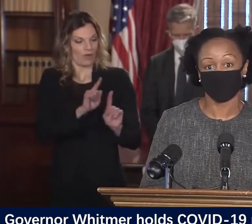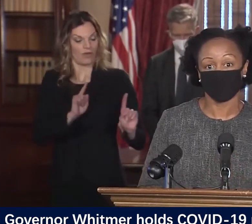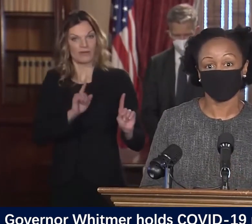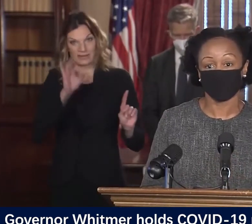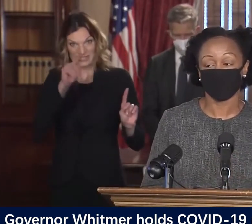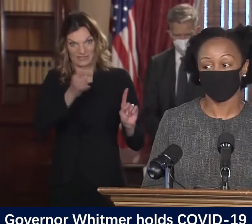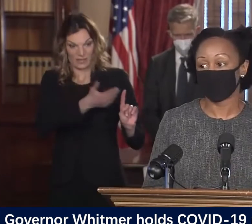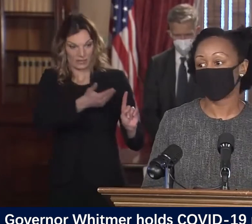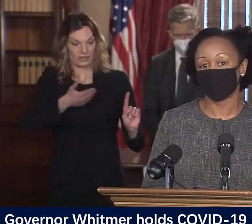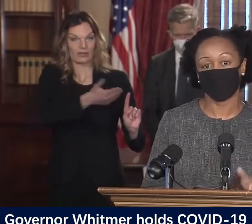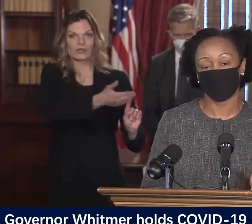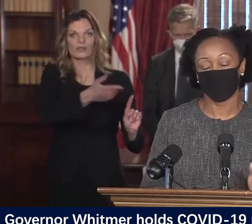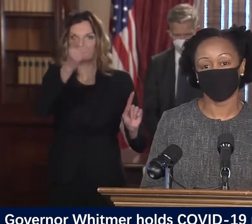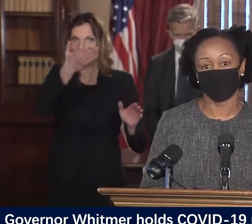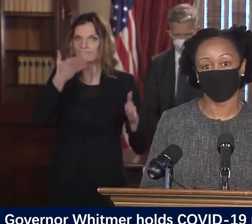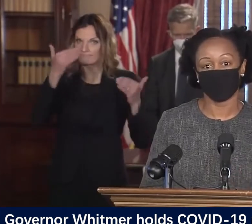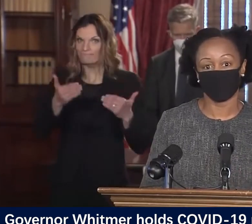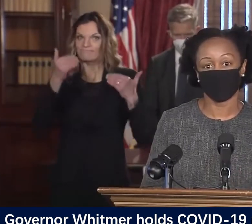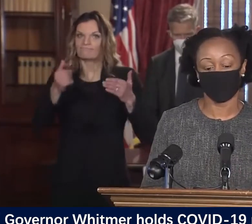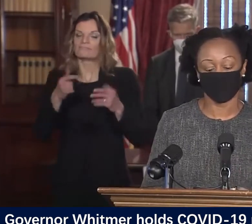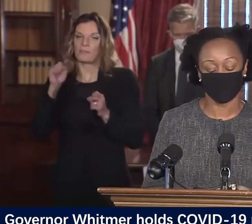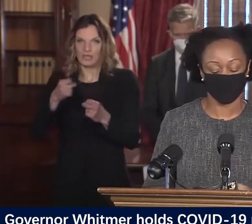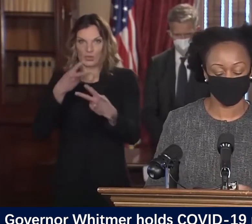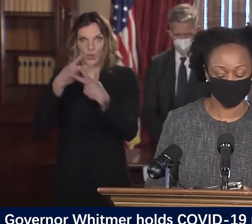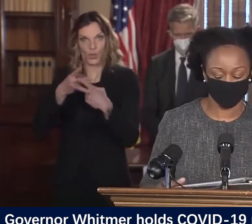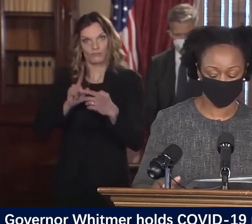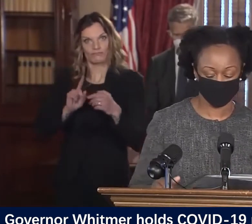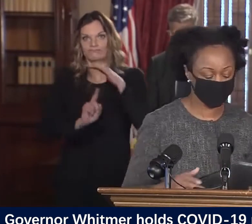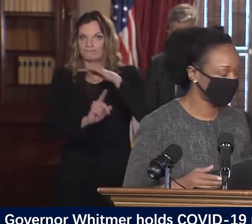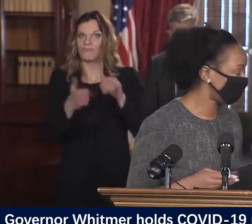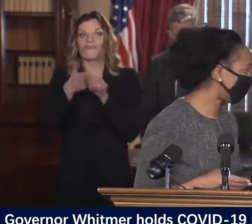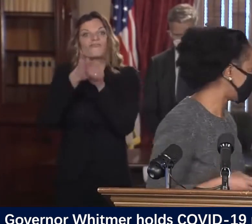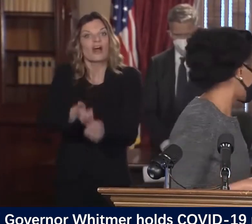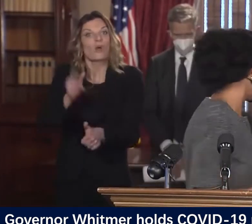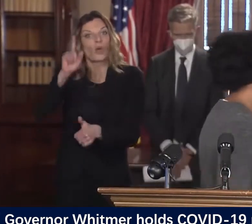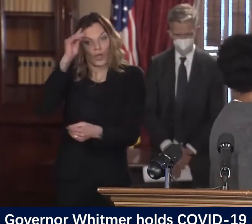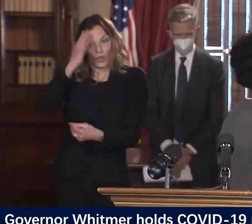Giuliani. So that is, again, based on CDC guidance.